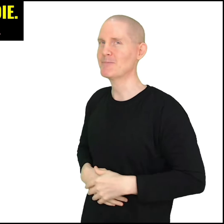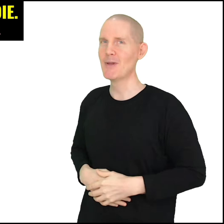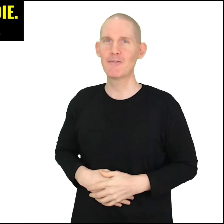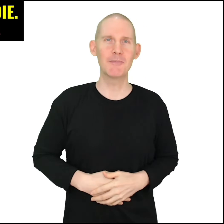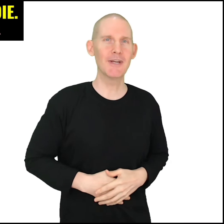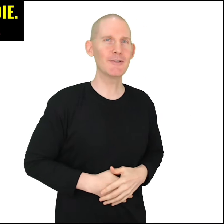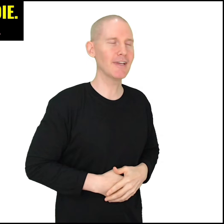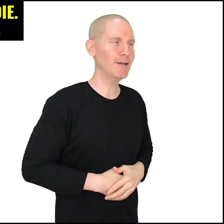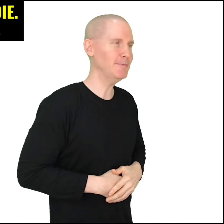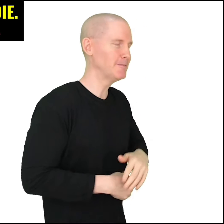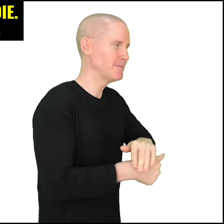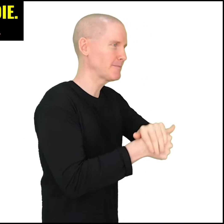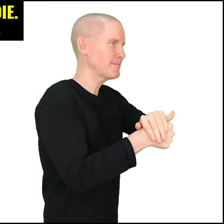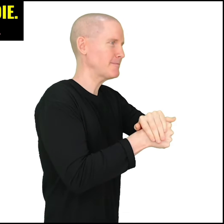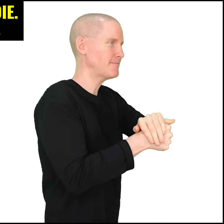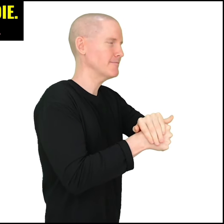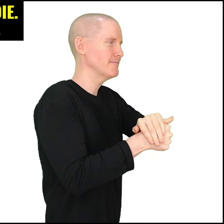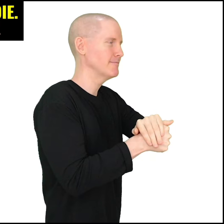From the other side.